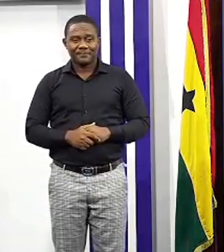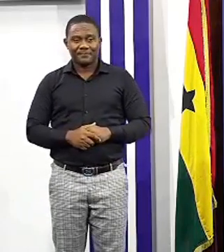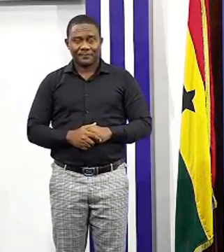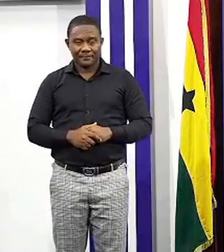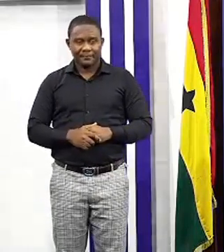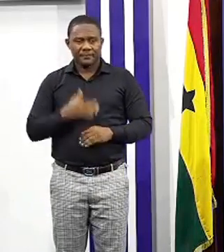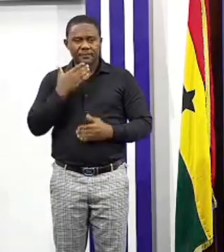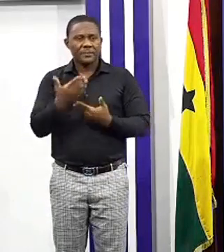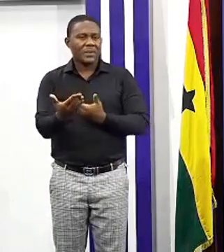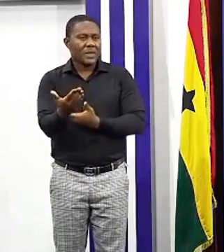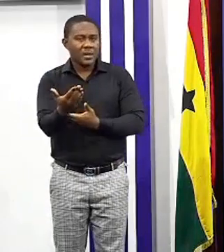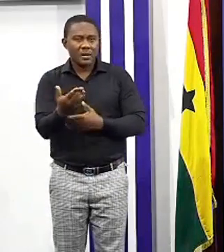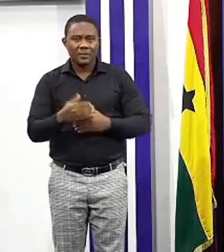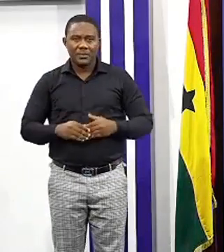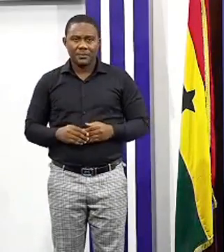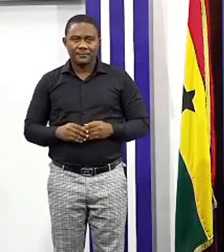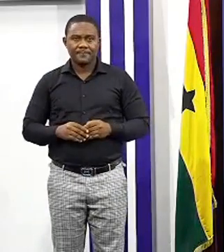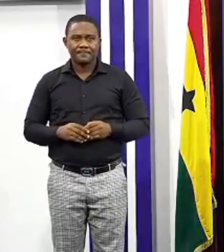Good morning.